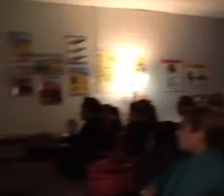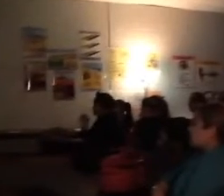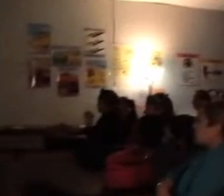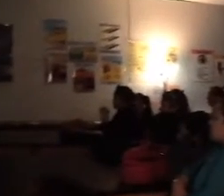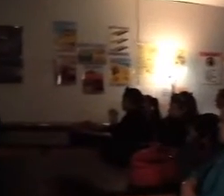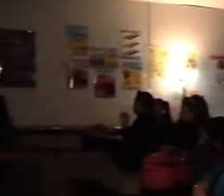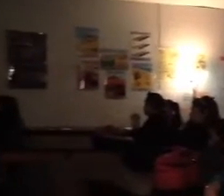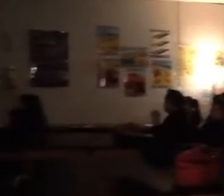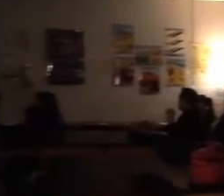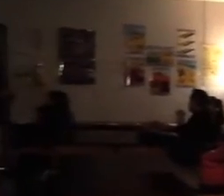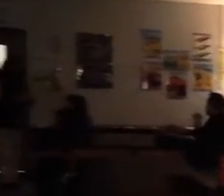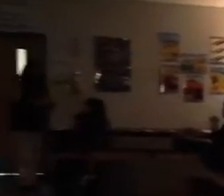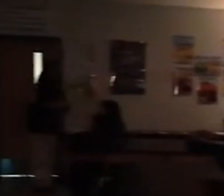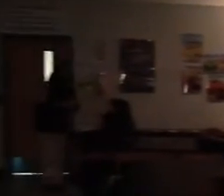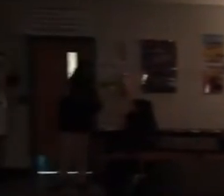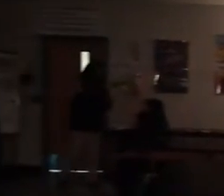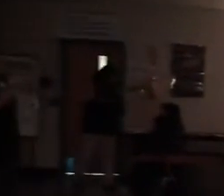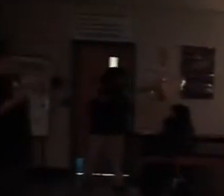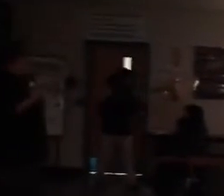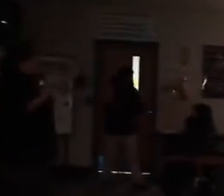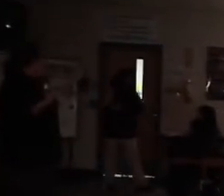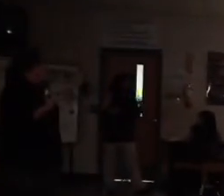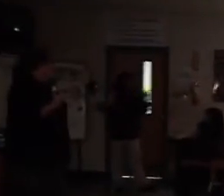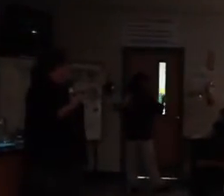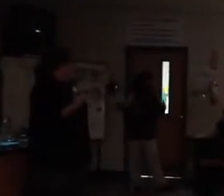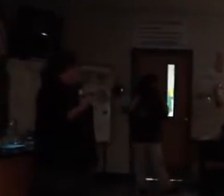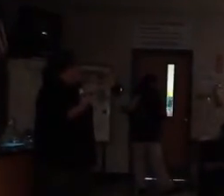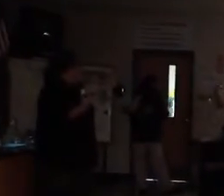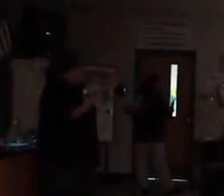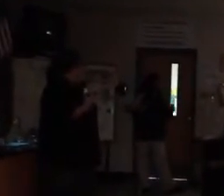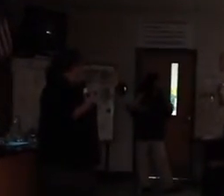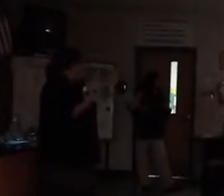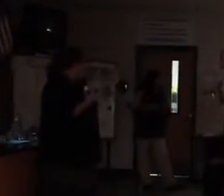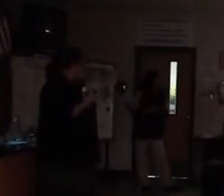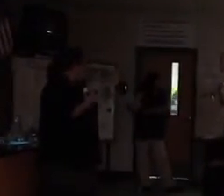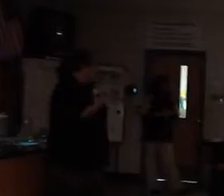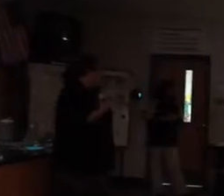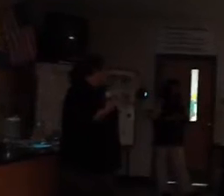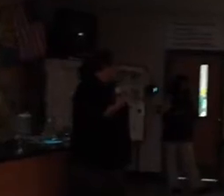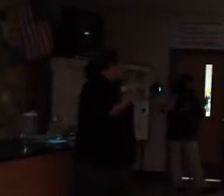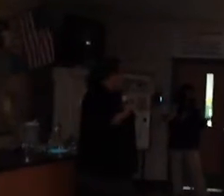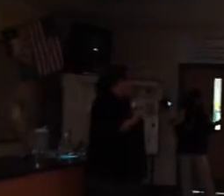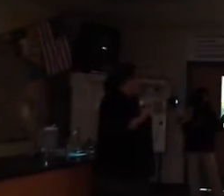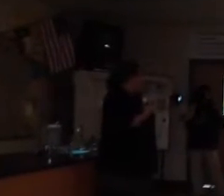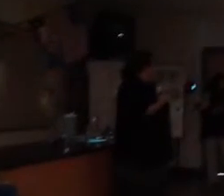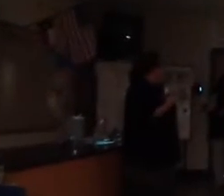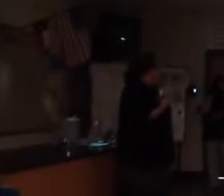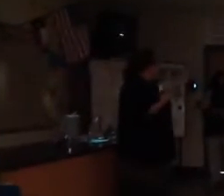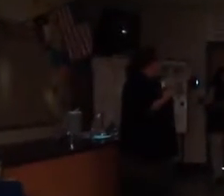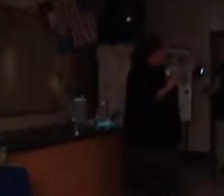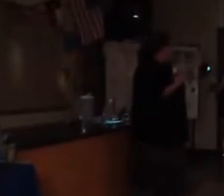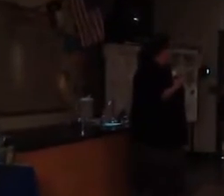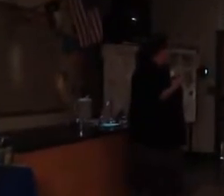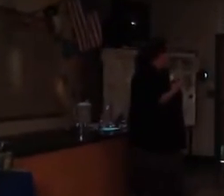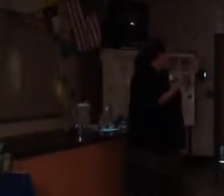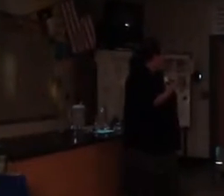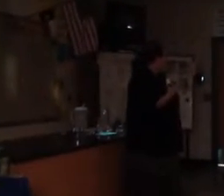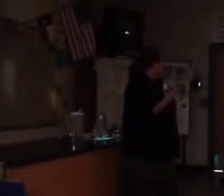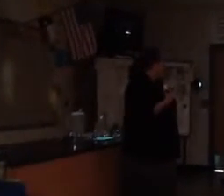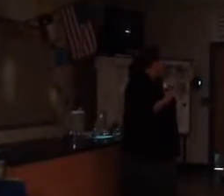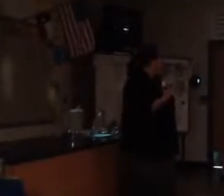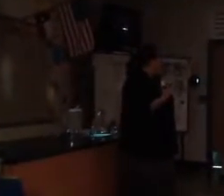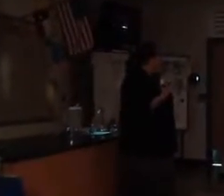for that project. So use those words, ask them, constantly ask them. You don't know, it's okay, don't get mad at them. Go back and